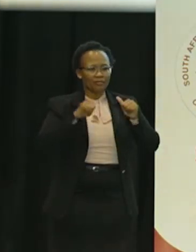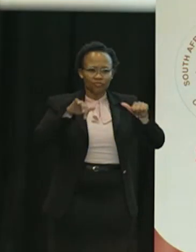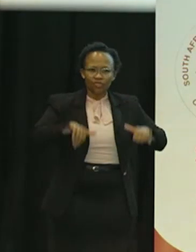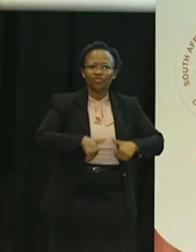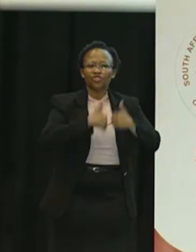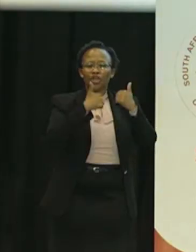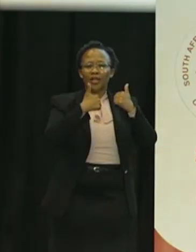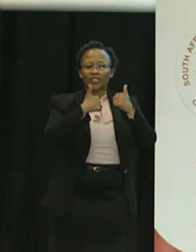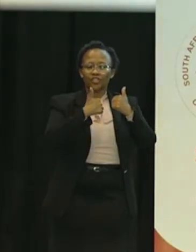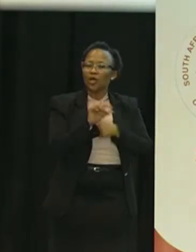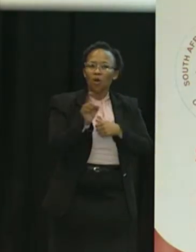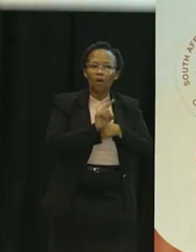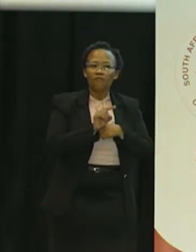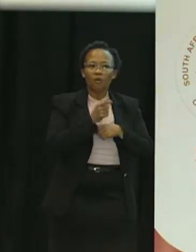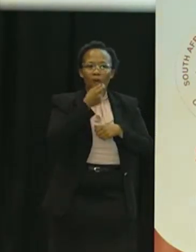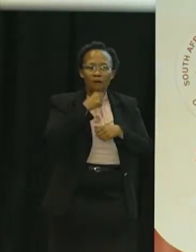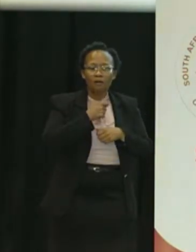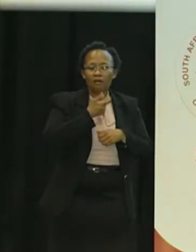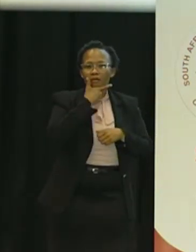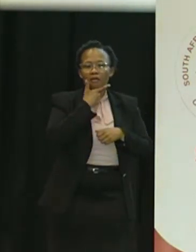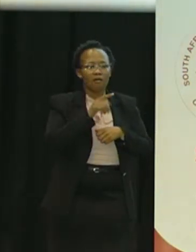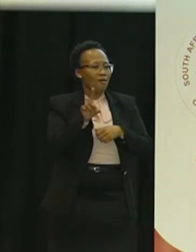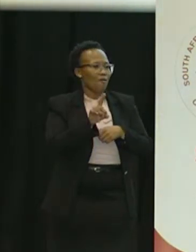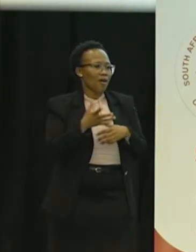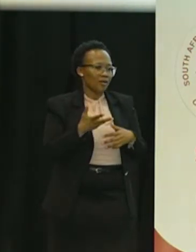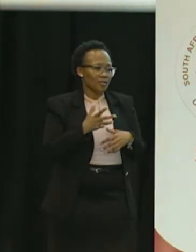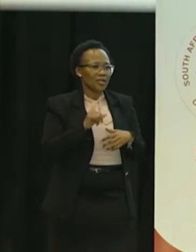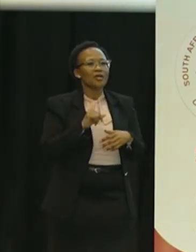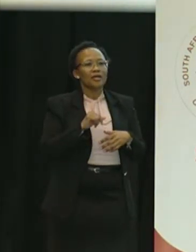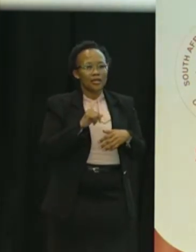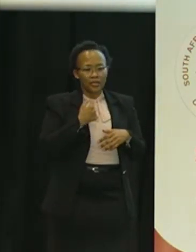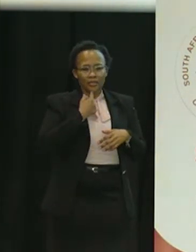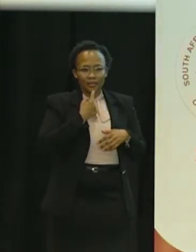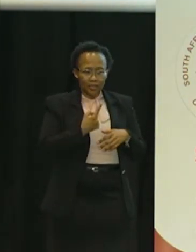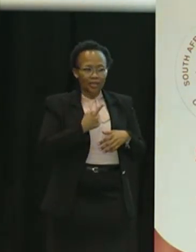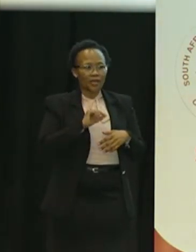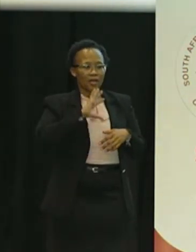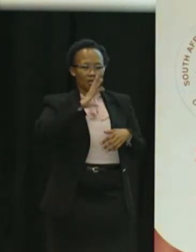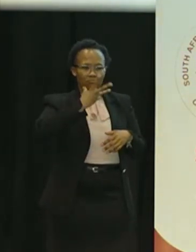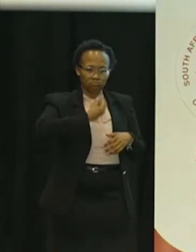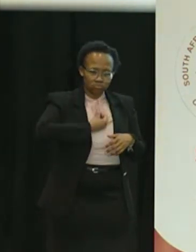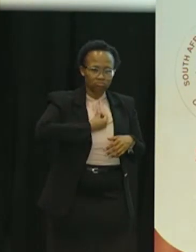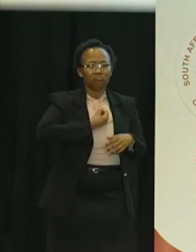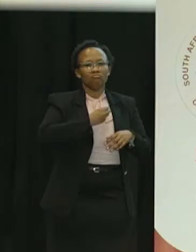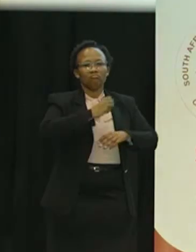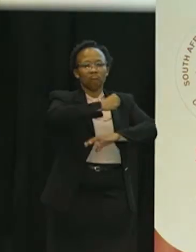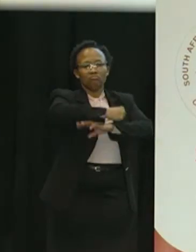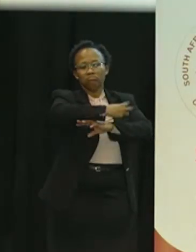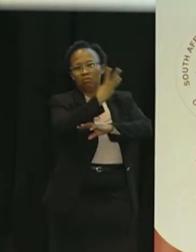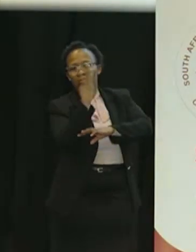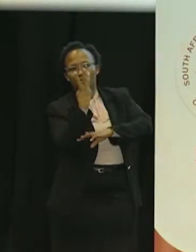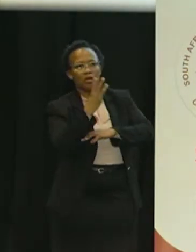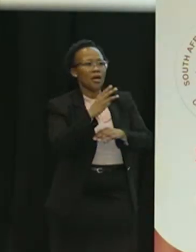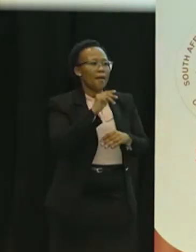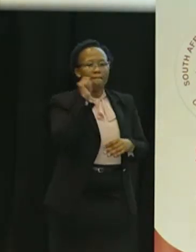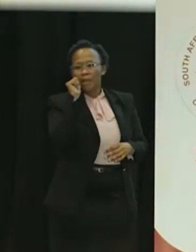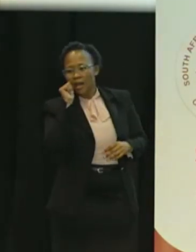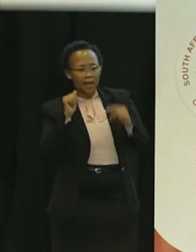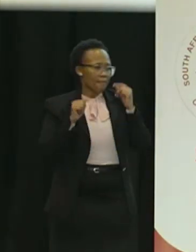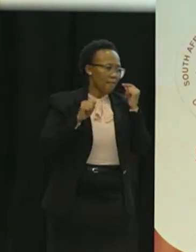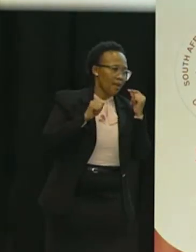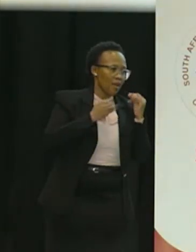these populations that we're talking about when we say key populations: transgender, men who have sex with men, lesbian,